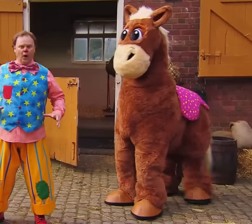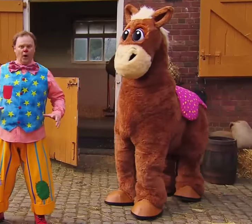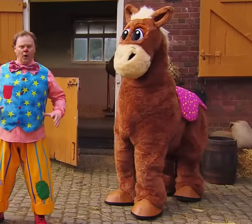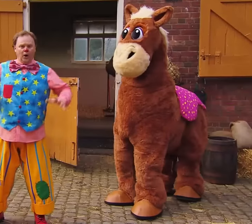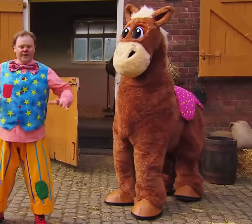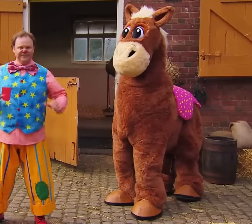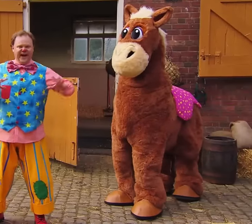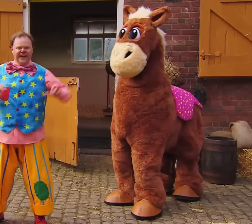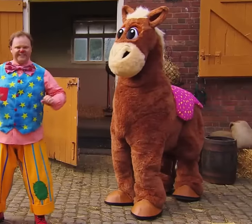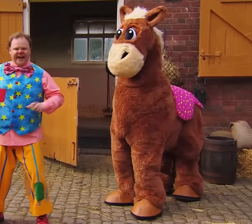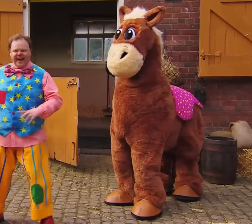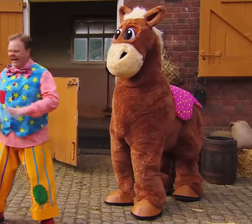Oh, right.